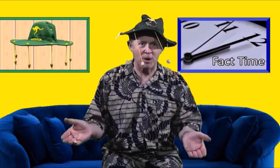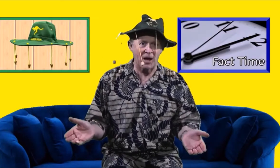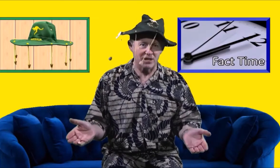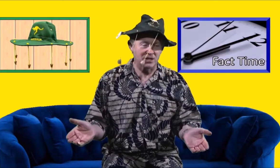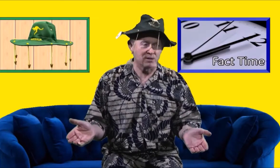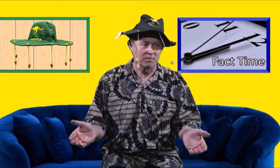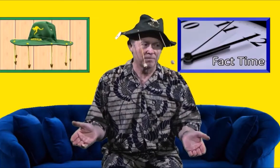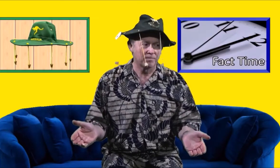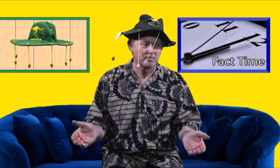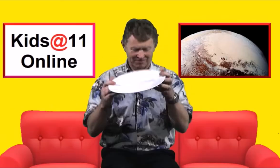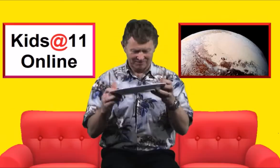plate.